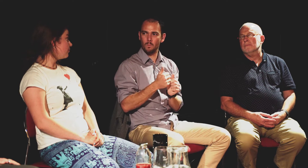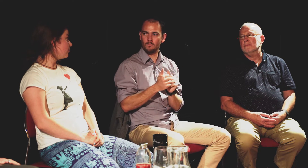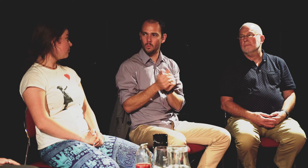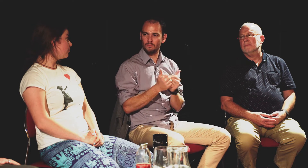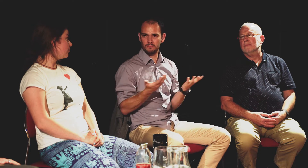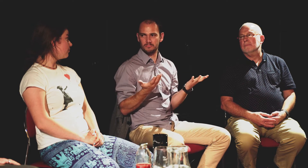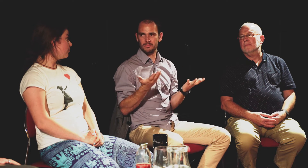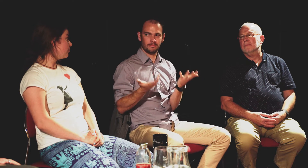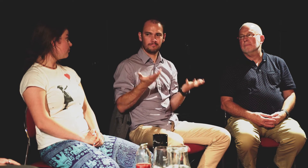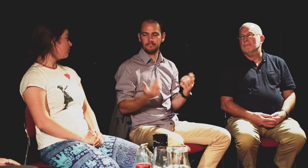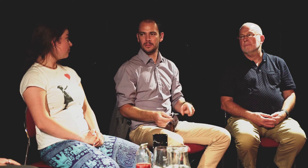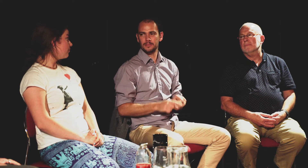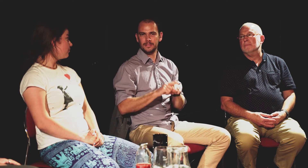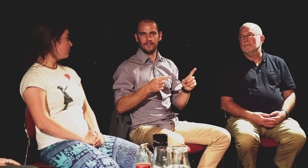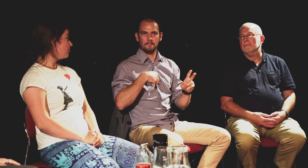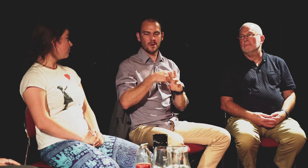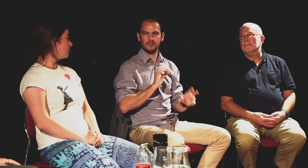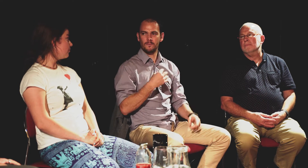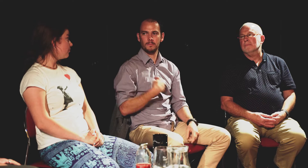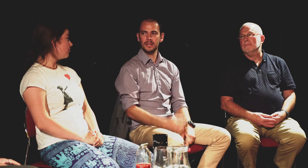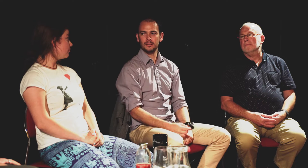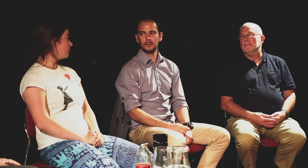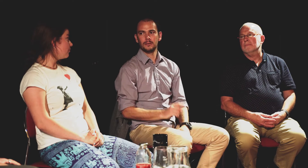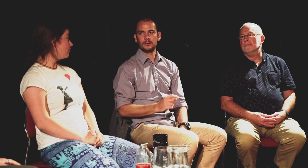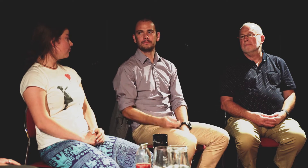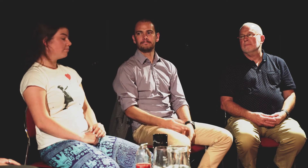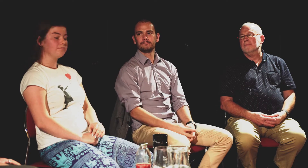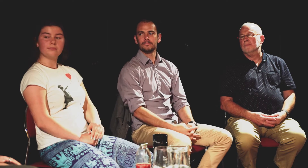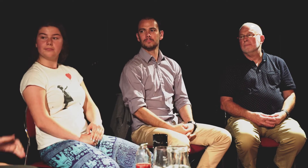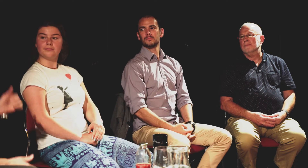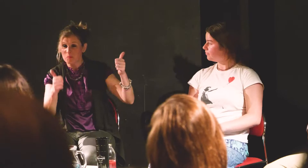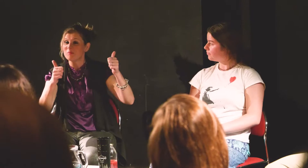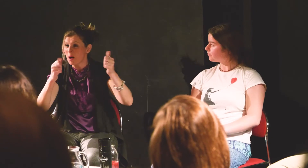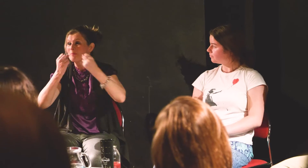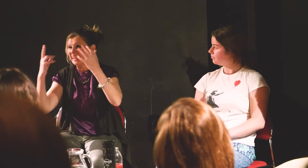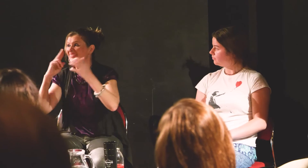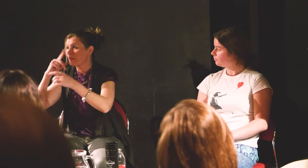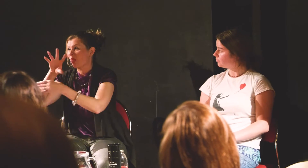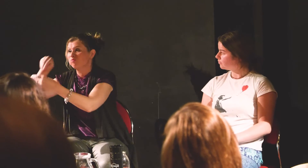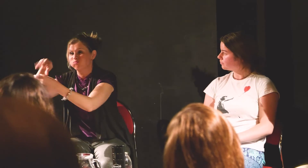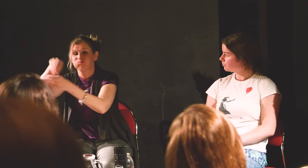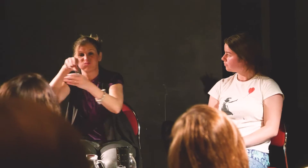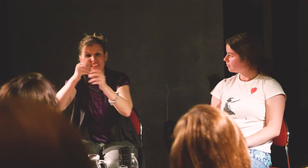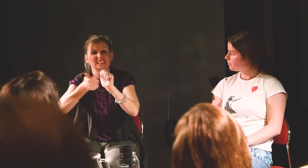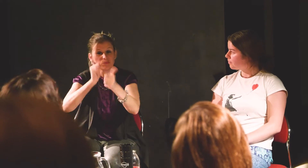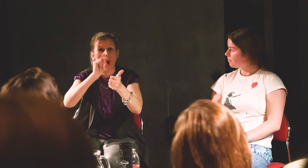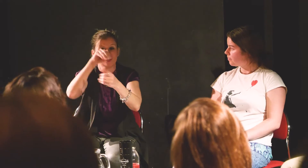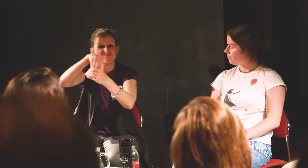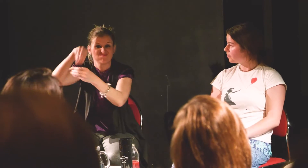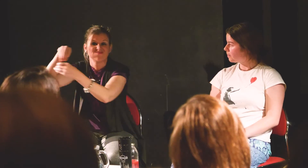or to work with your teammates. So in that terms, in sports, there's not a lot of barriers. Yeah, so a lot of